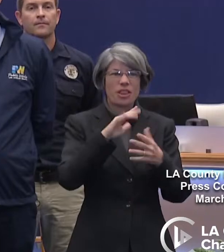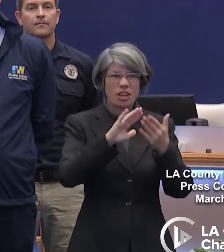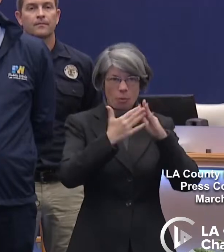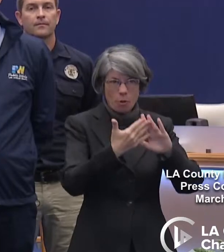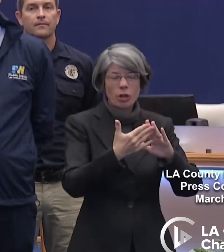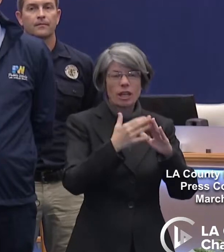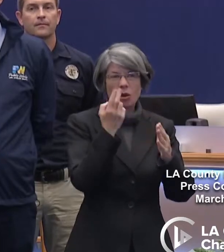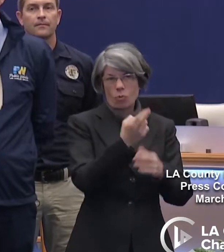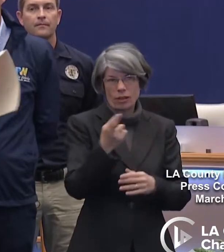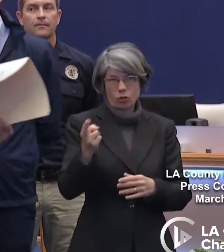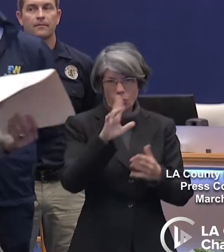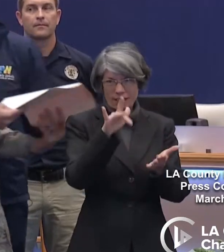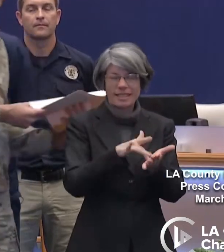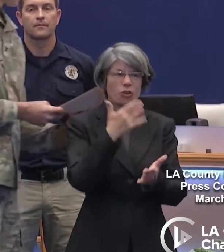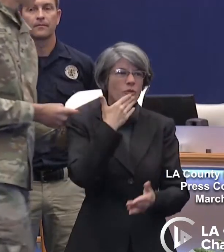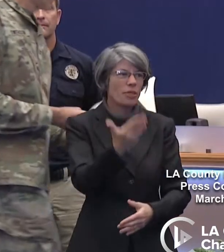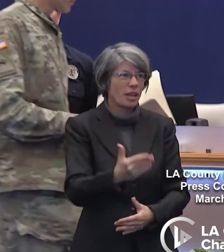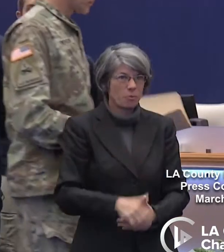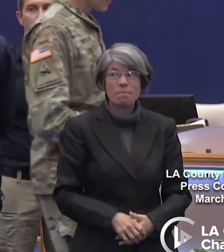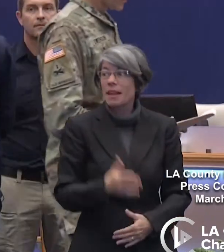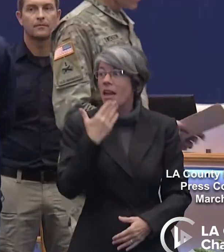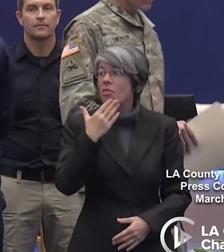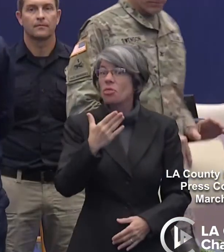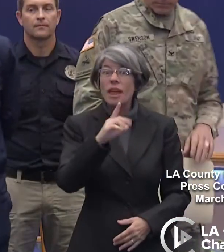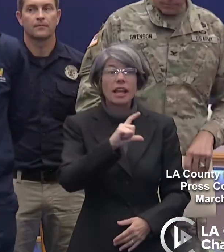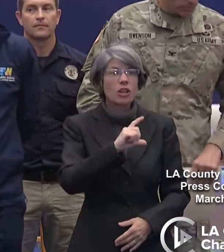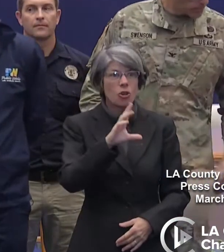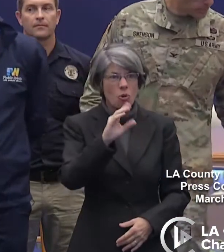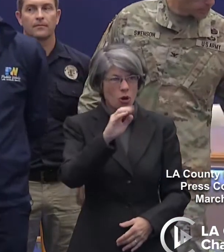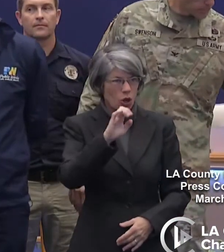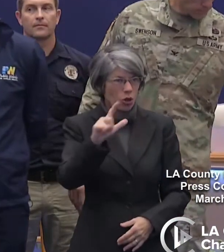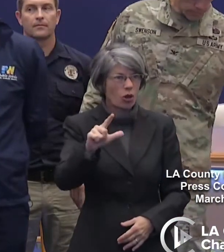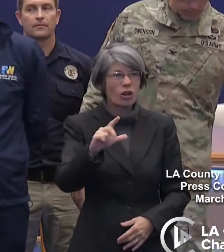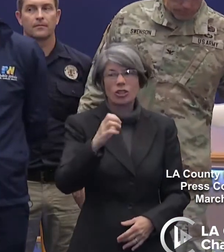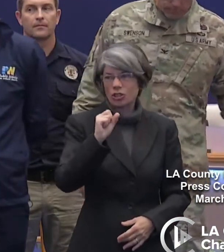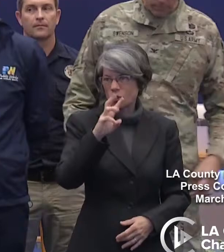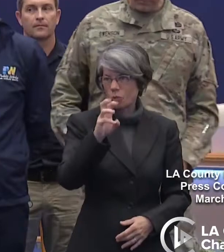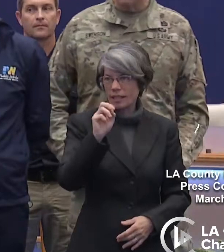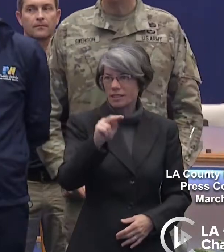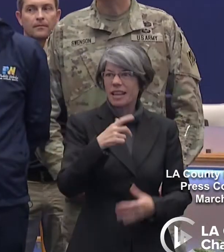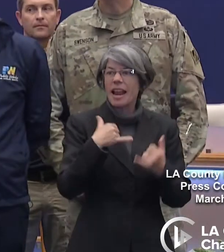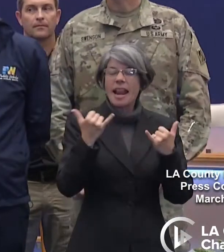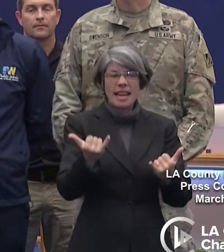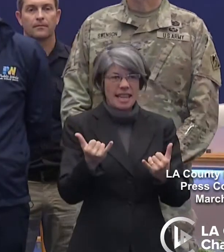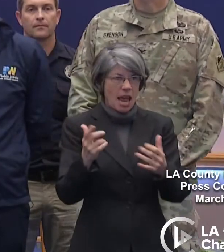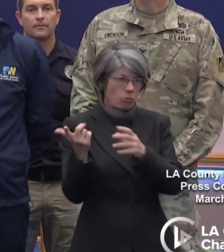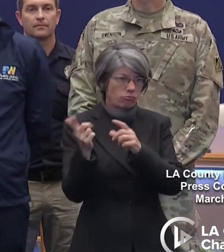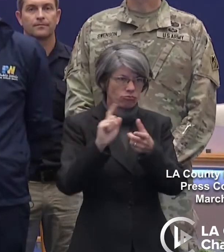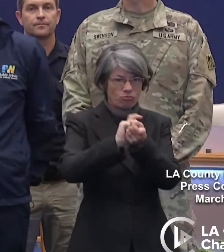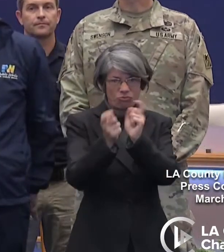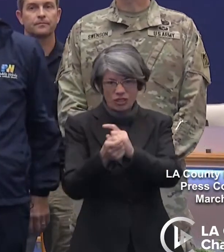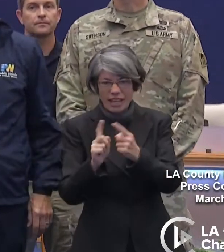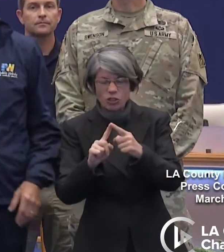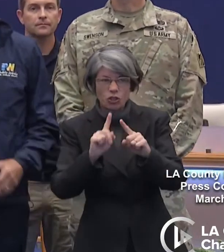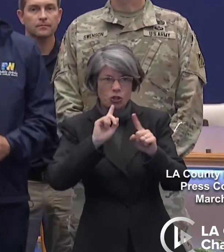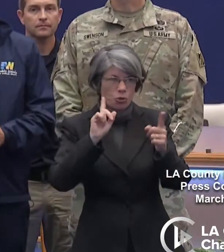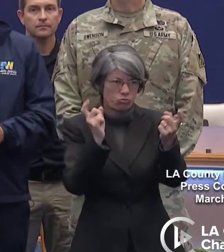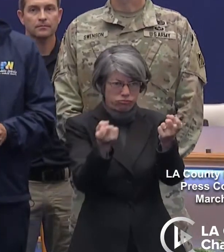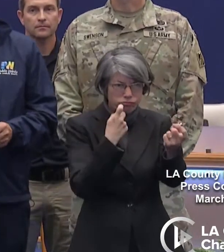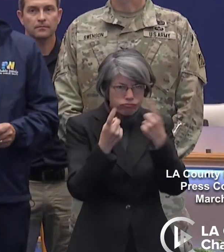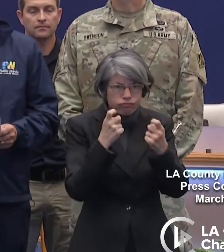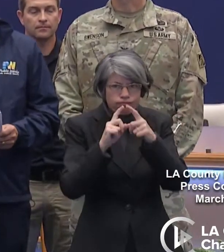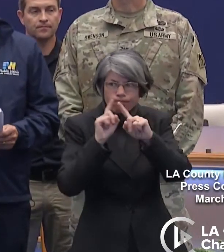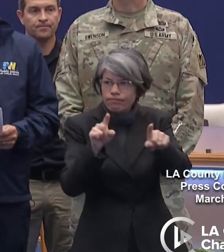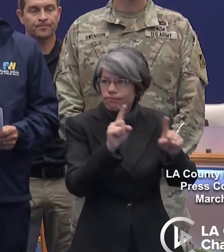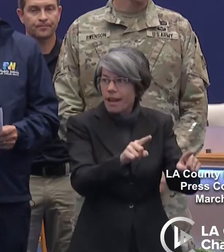you. Thank you, Colonel Swenson. We'll now transition to the question and answer portion of our press conference. If you have a question